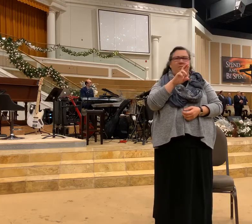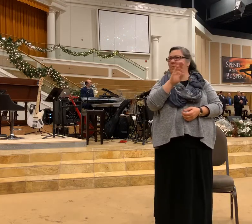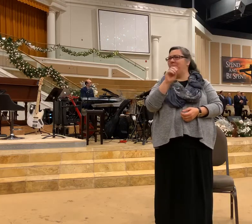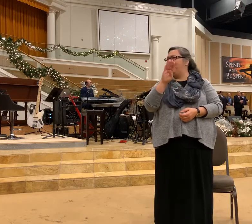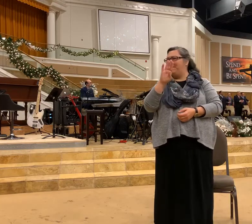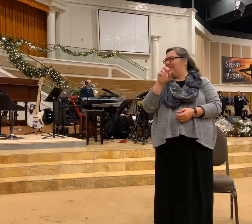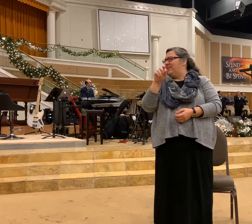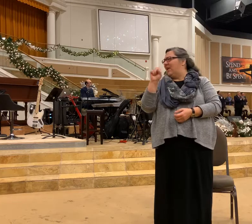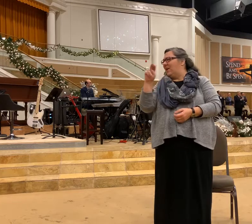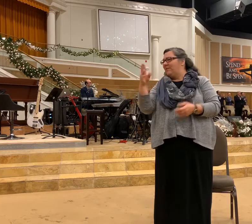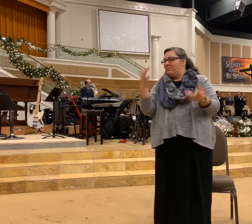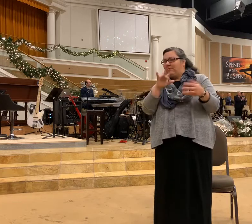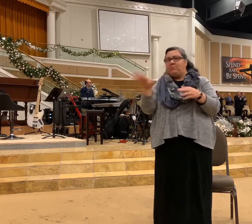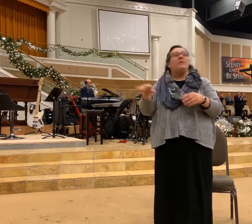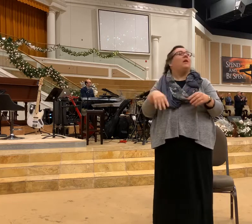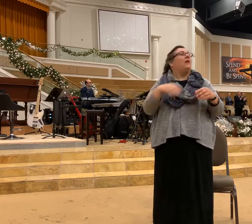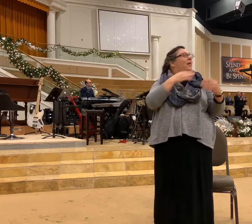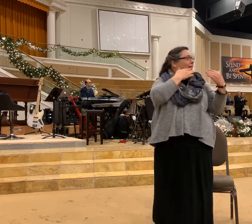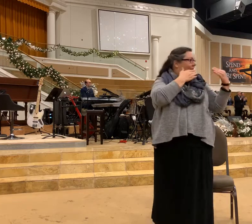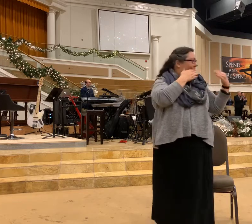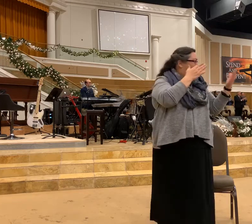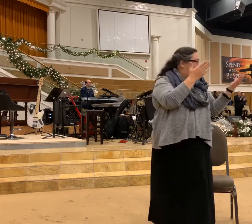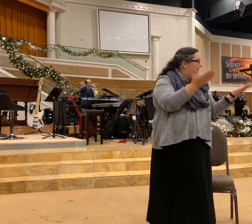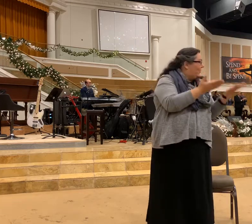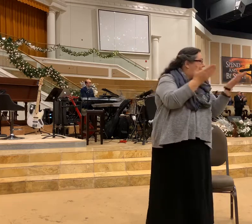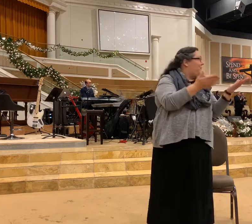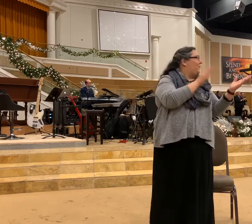a big hand of welcome.